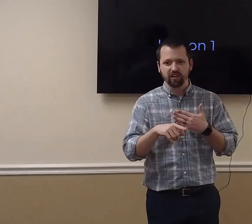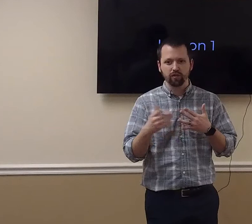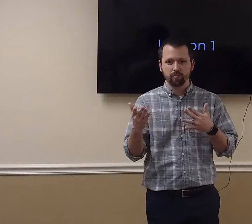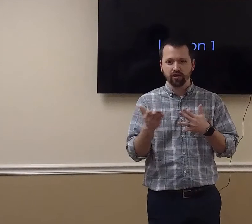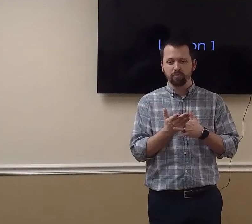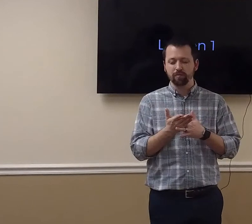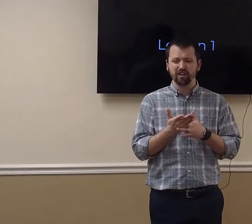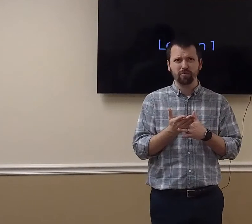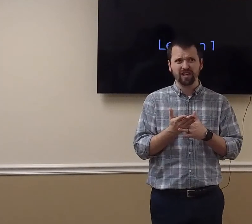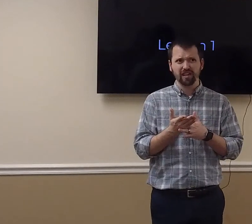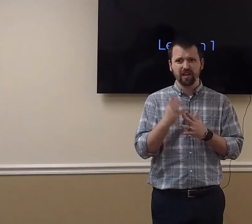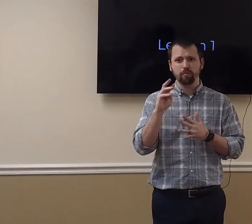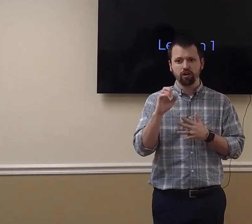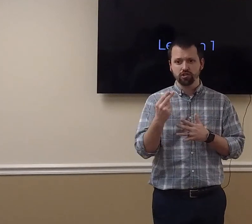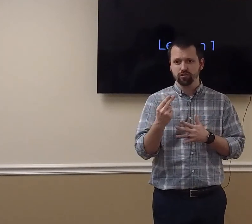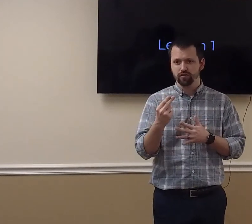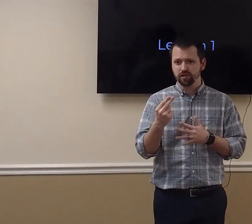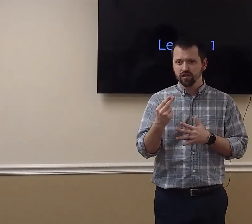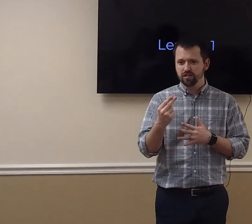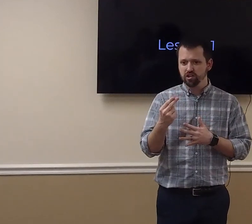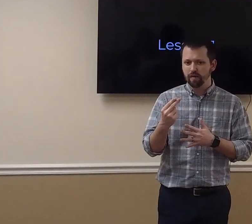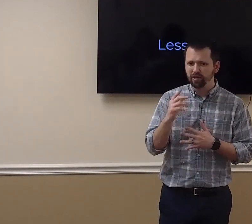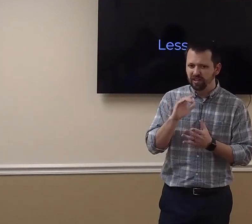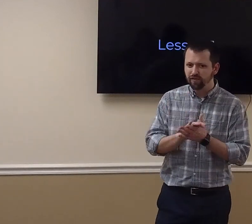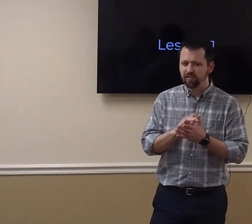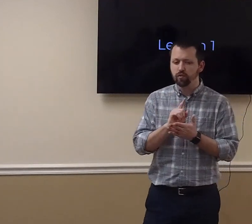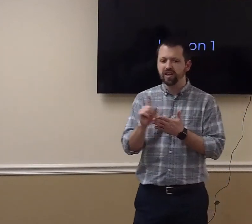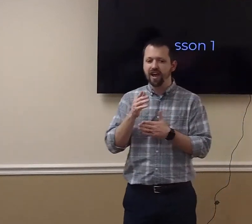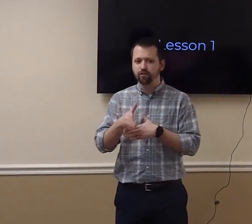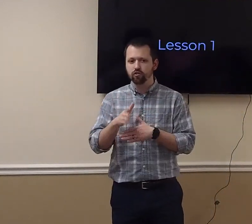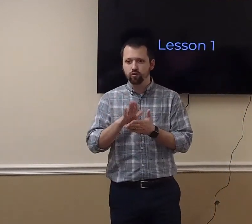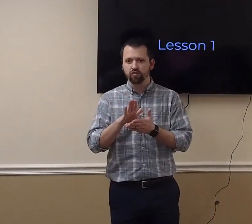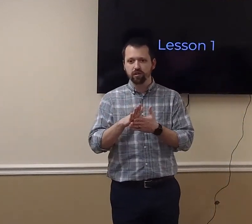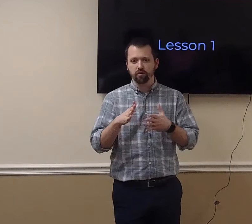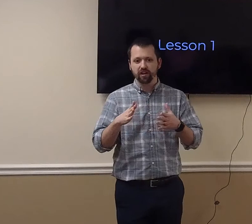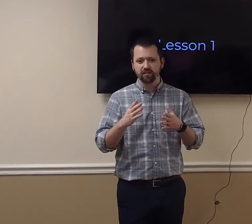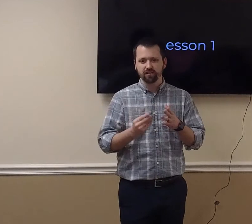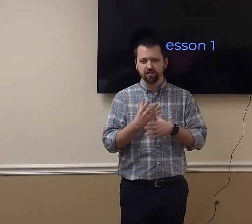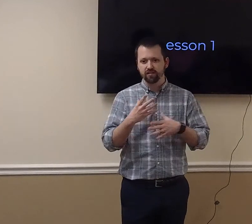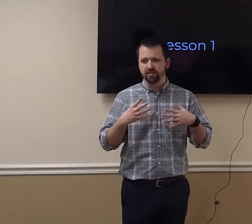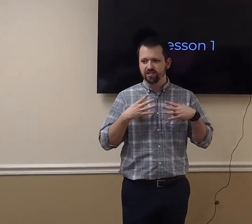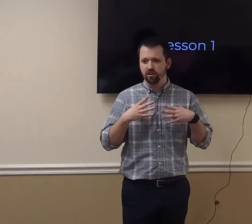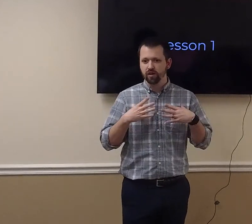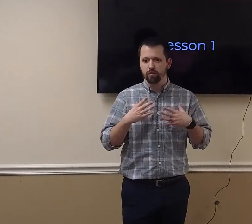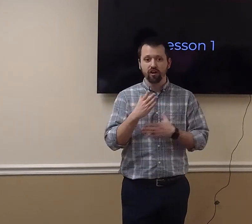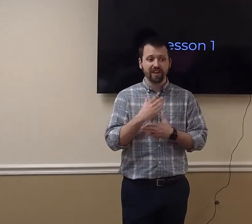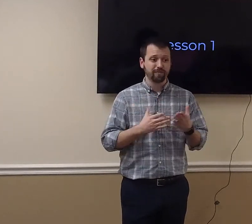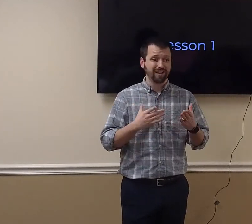you when the break will be, but it'll be in March. So I believe it's the week after the school spring break. So, and part of that is because